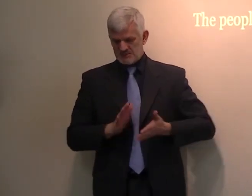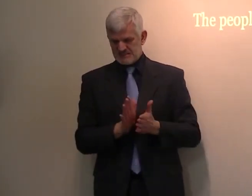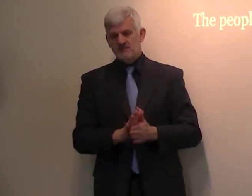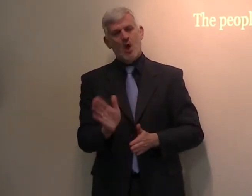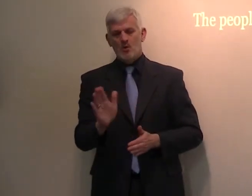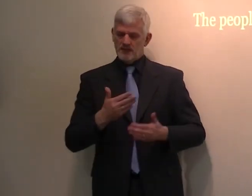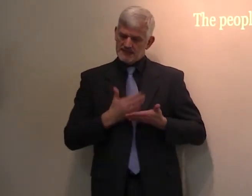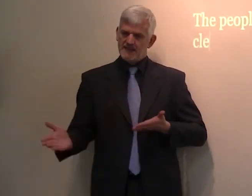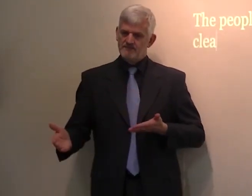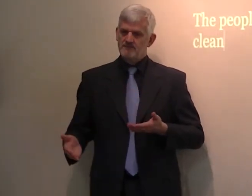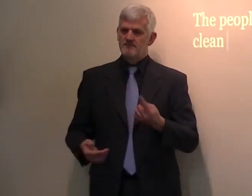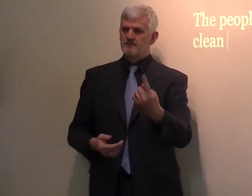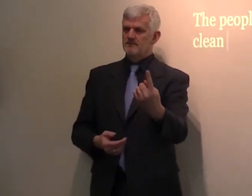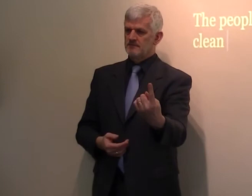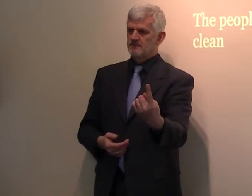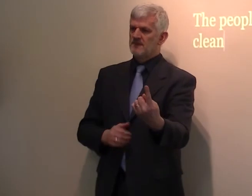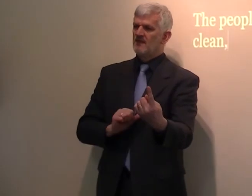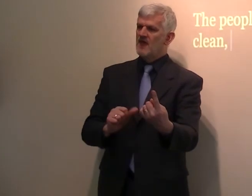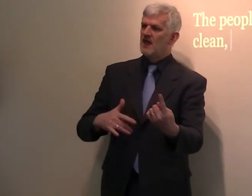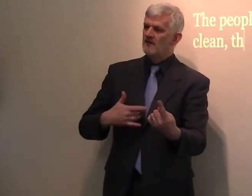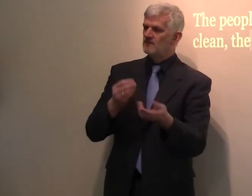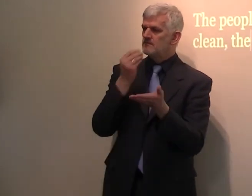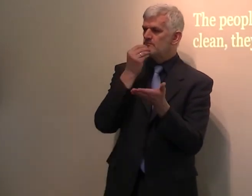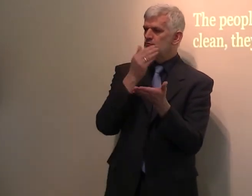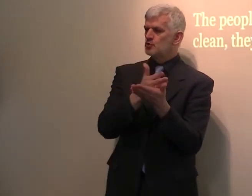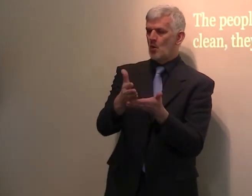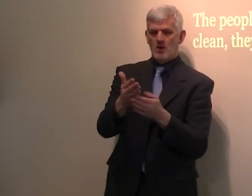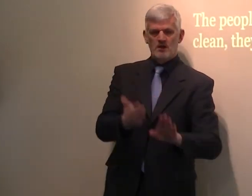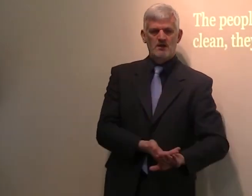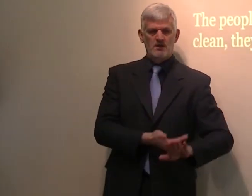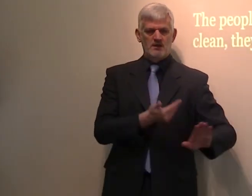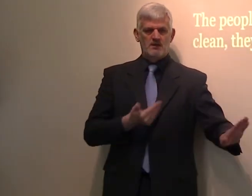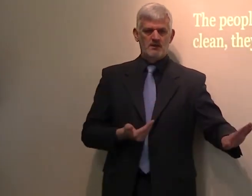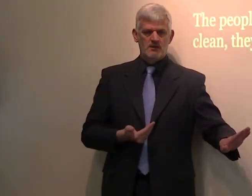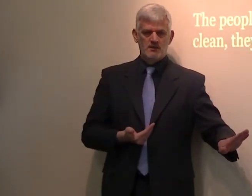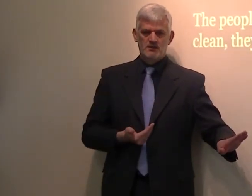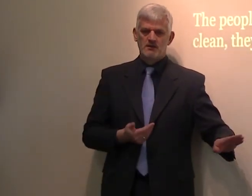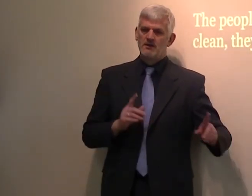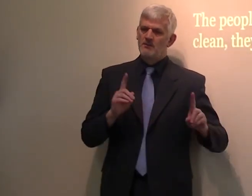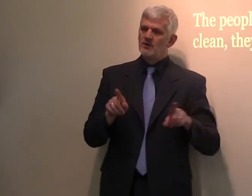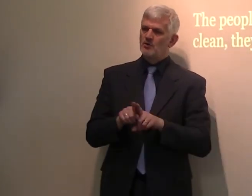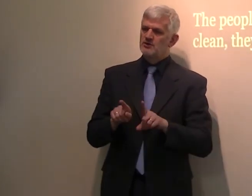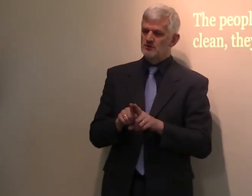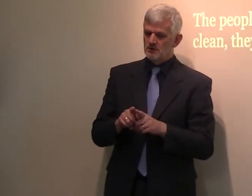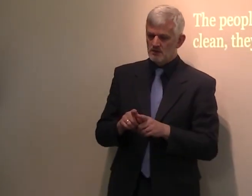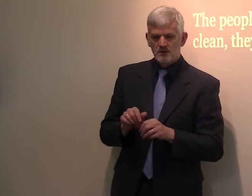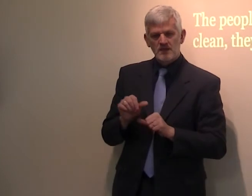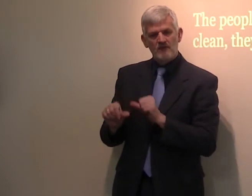they lived a pure life in purity, but they live also a life of progress. In Christian life,